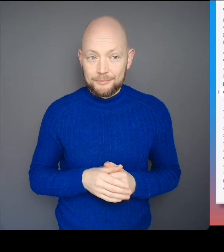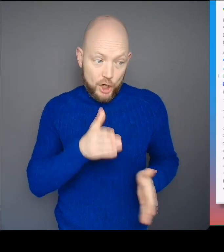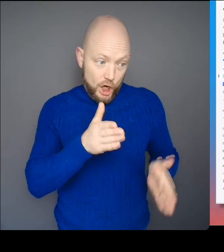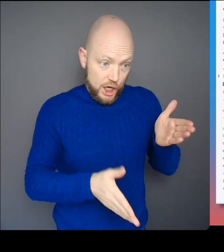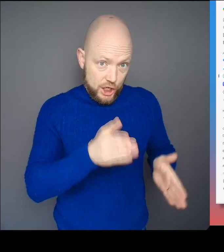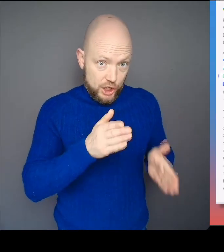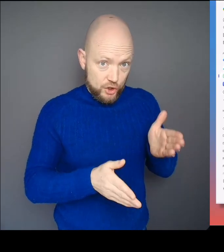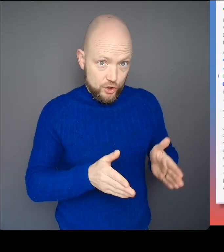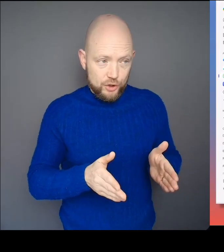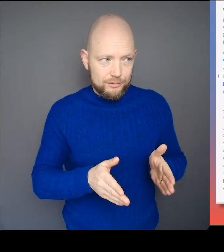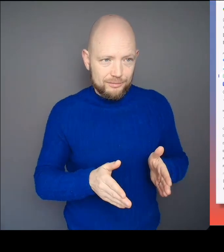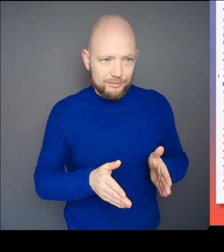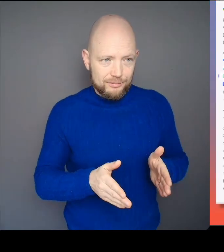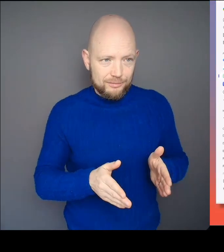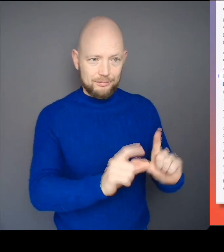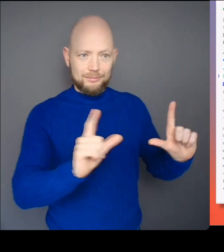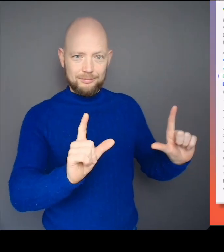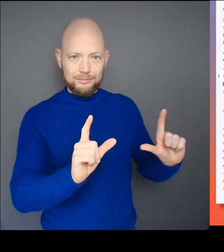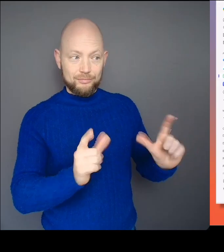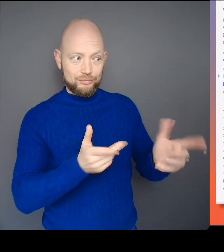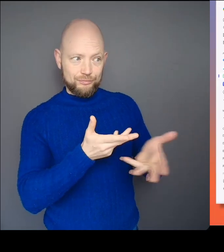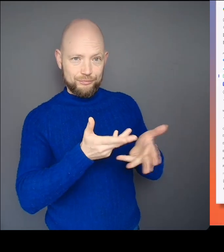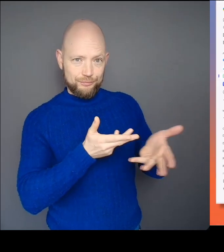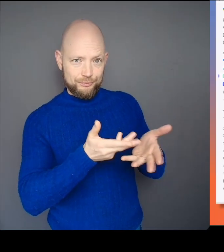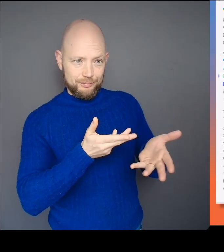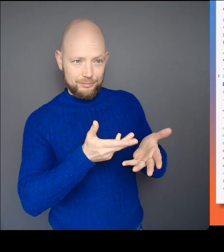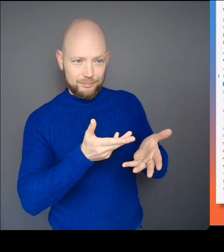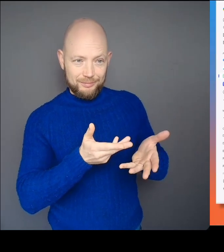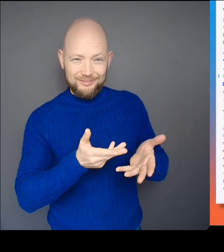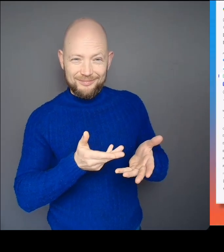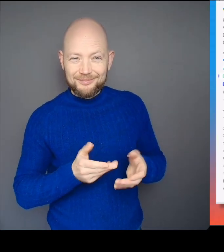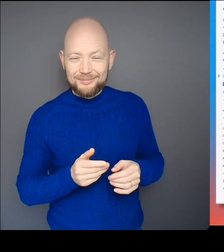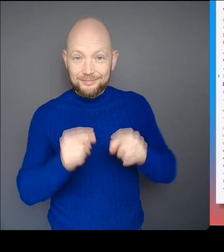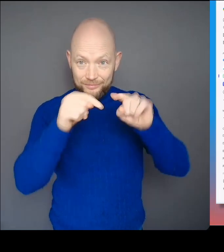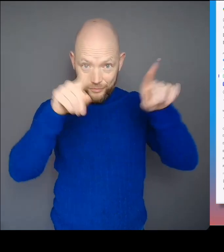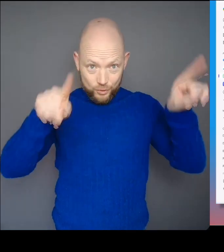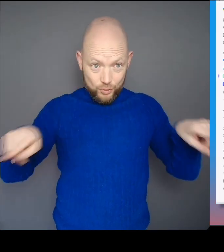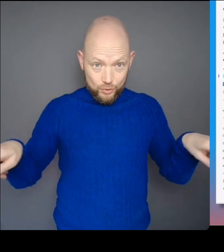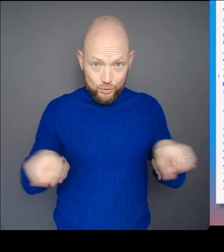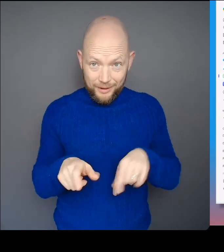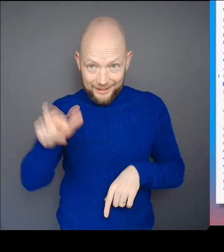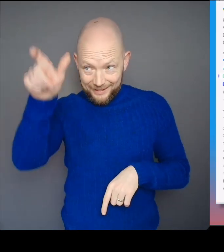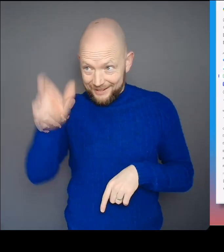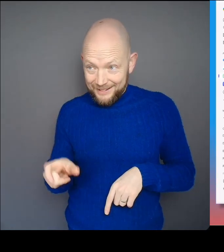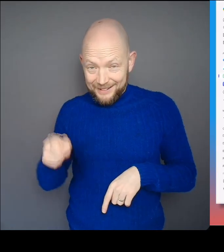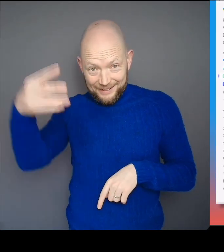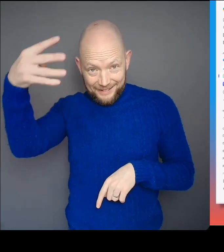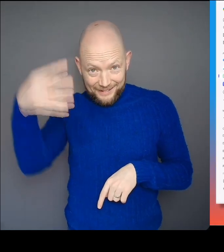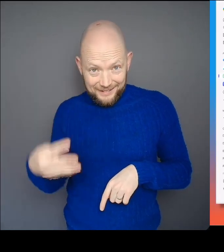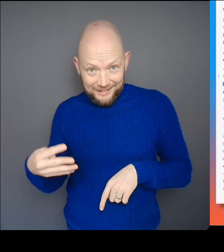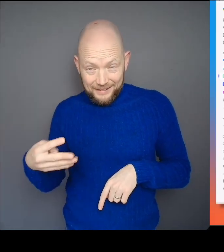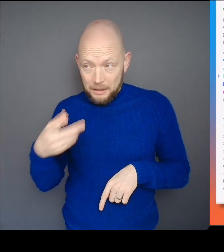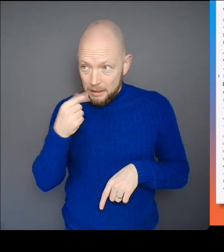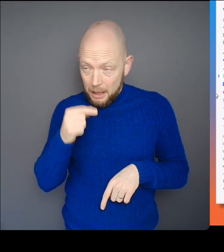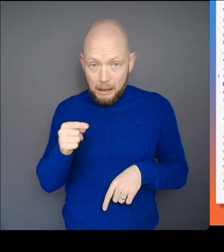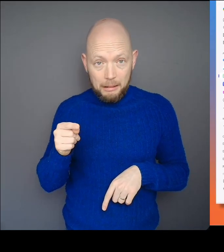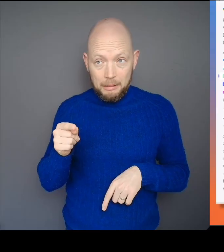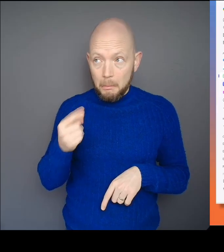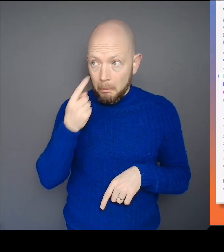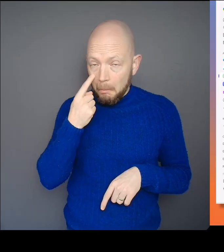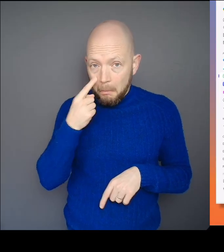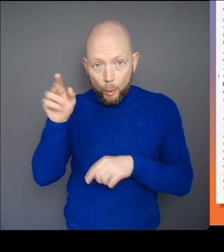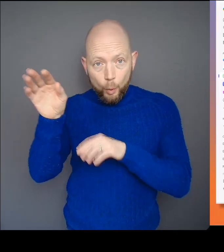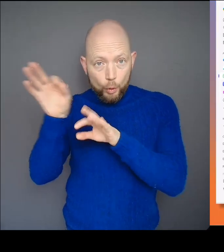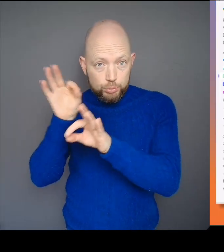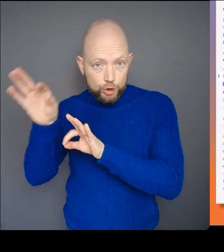this. So I'm going to go into my agent. So this now pops up on the side. If I want to keep that there, just hover over it and click on that